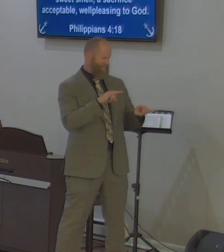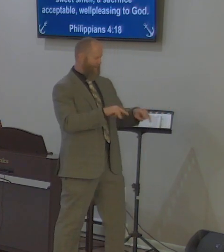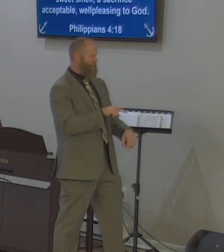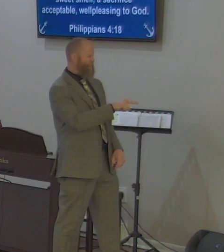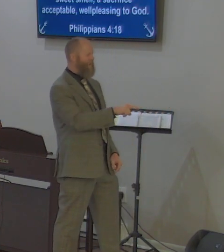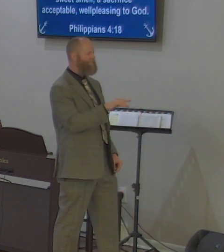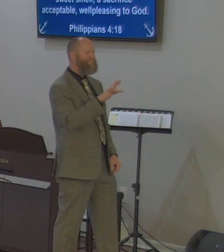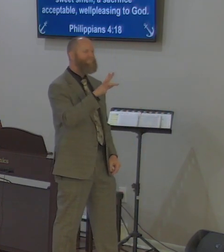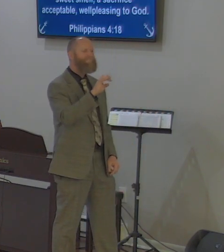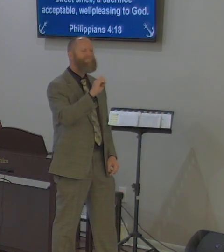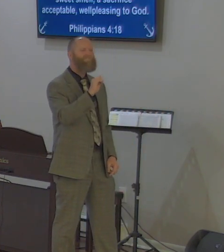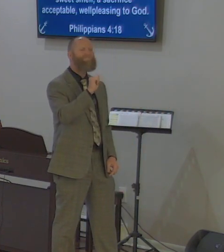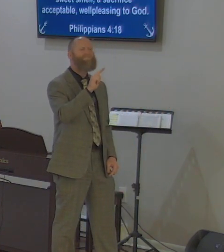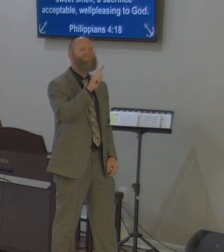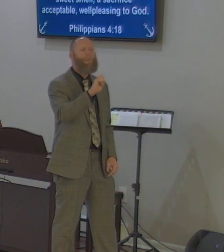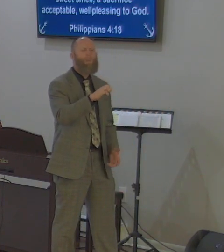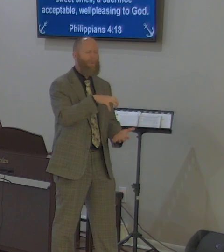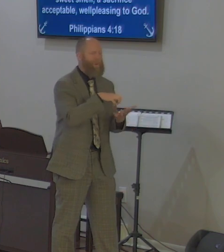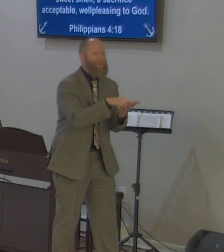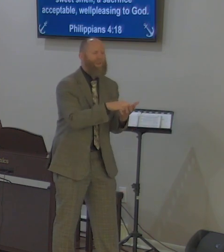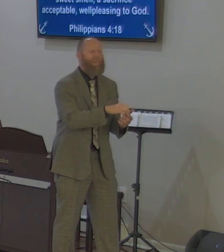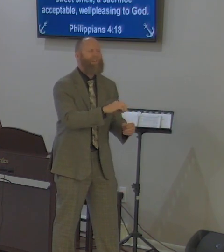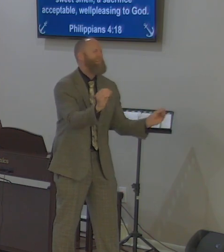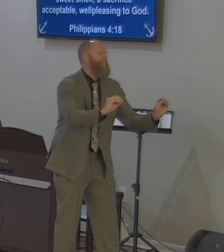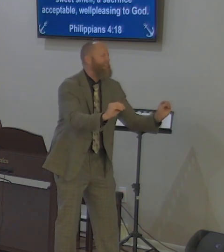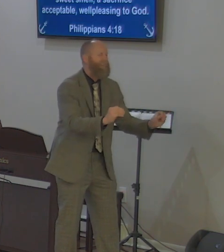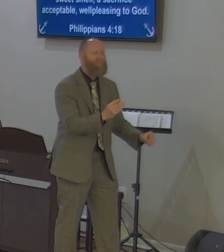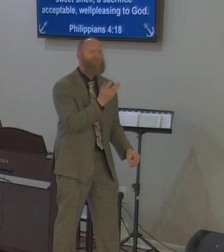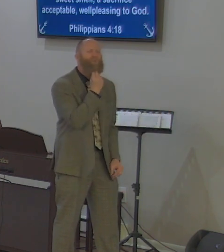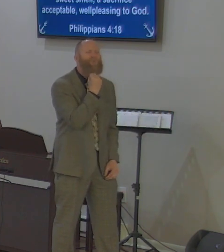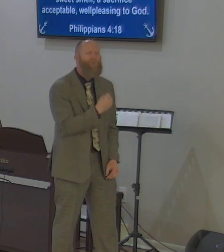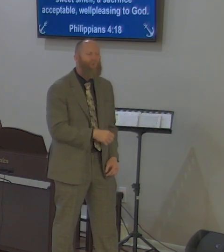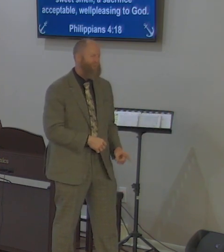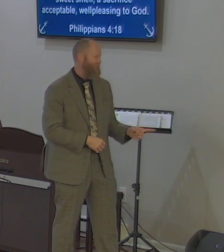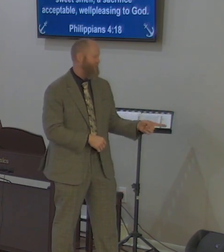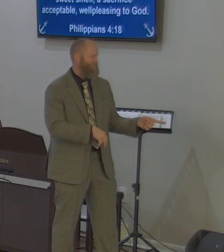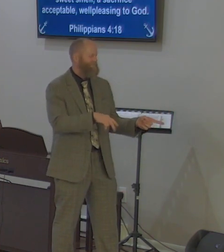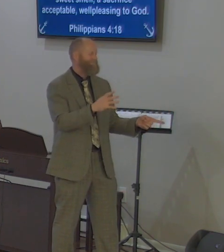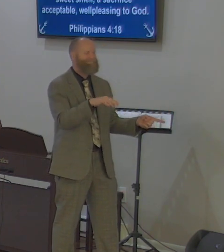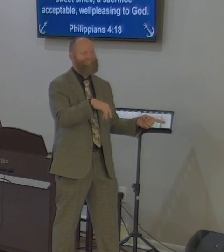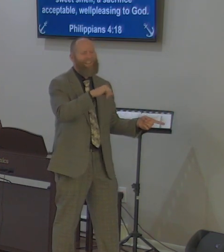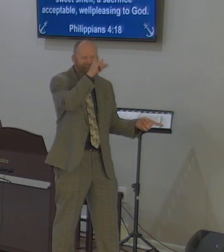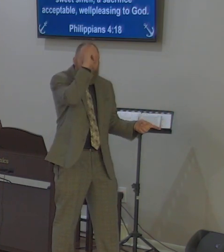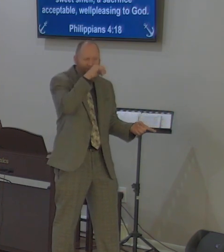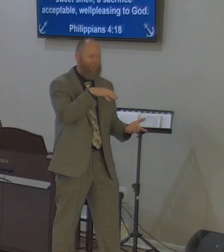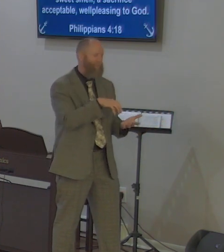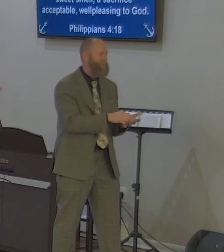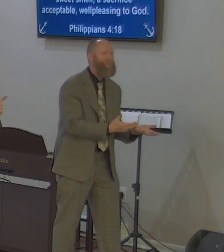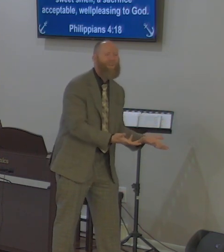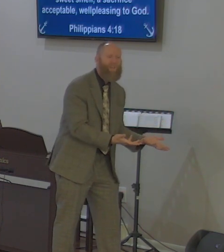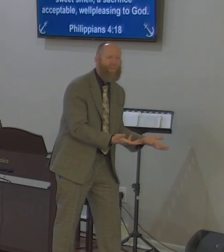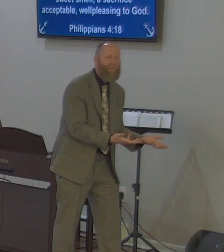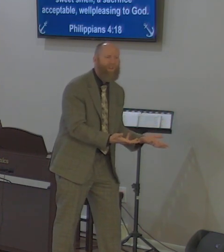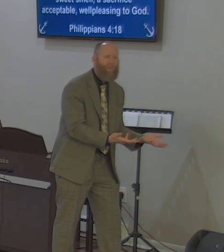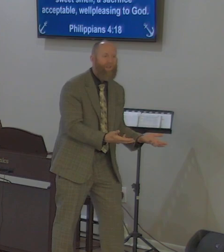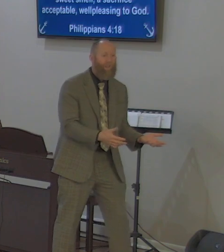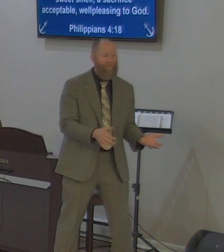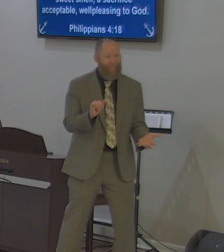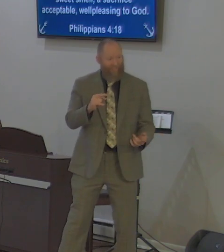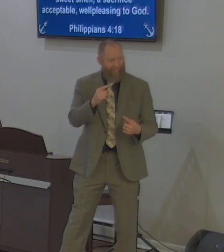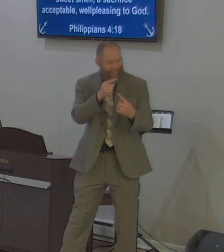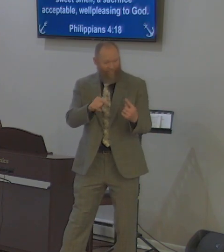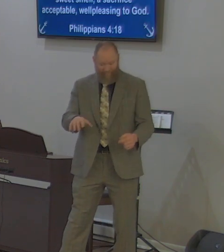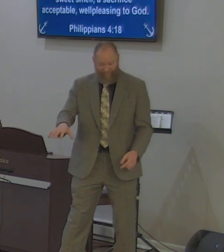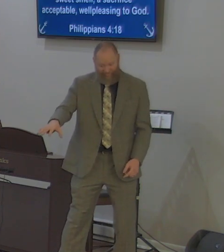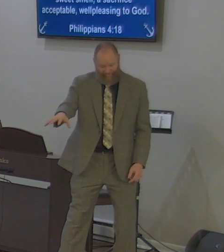this immense task, right? And up come these thugs who have been taking advantage of you greatly. They're